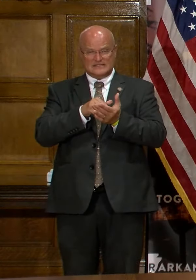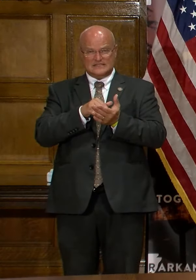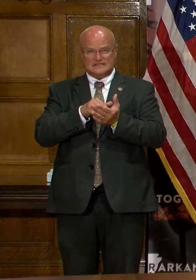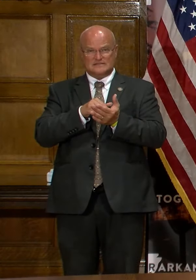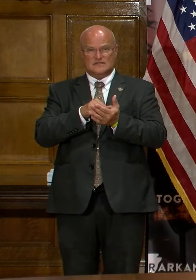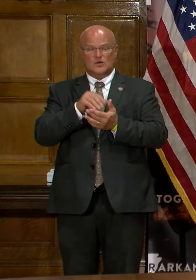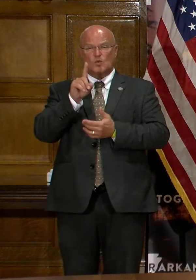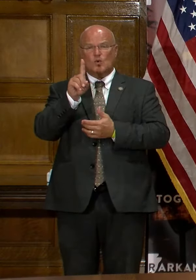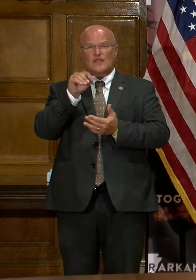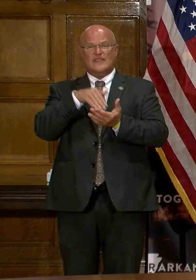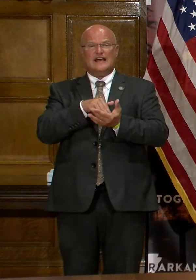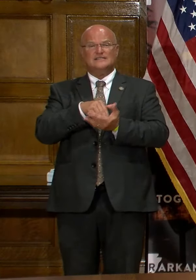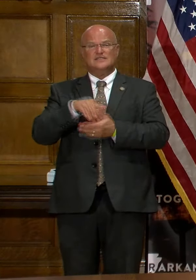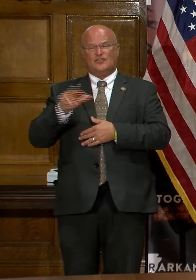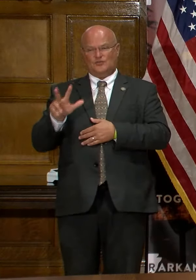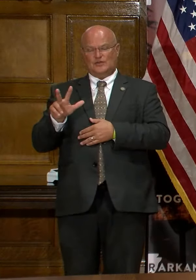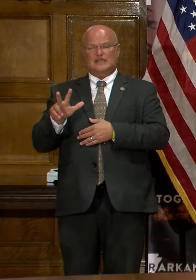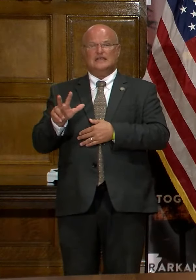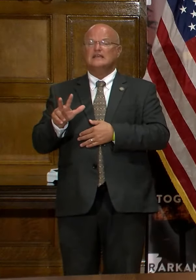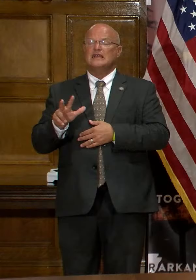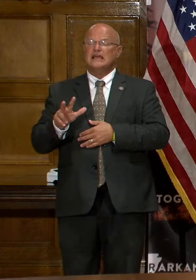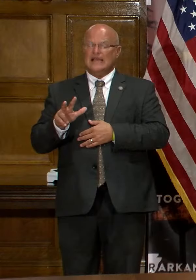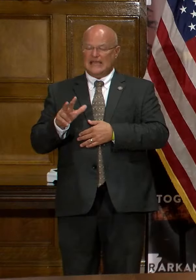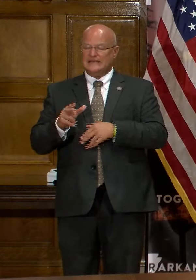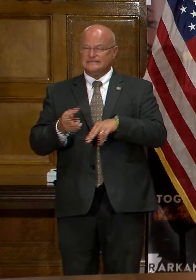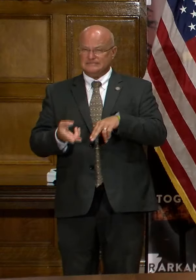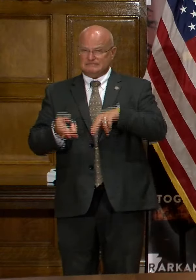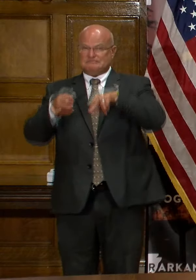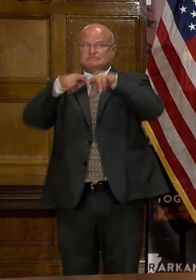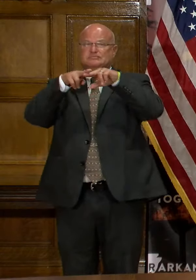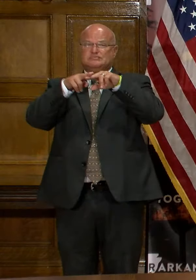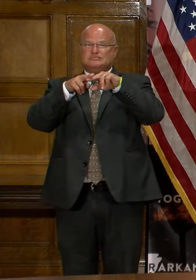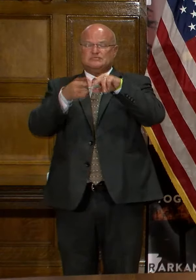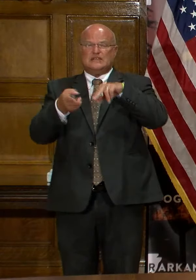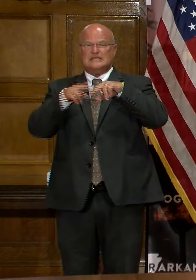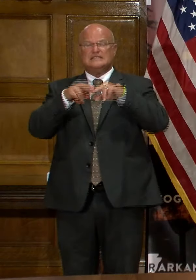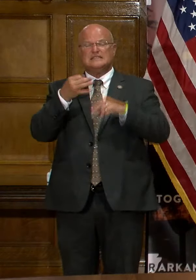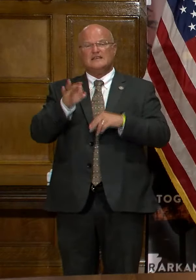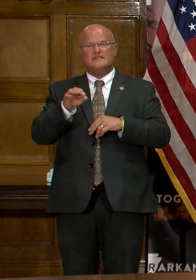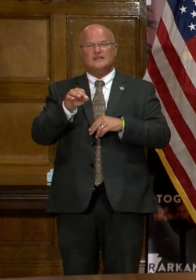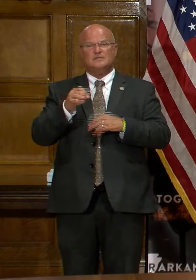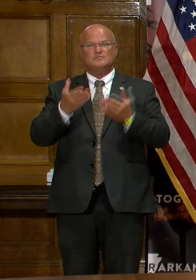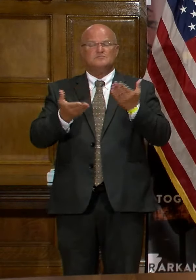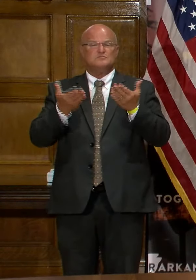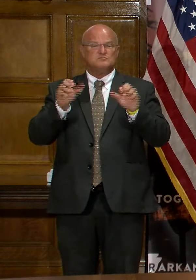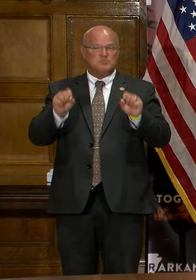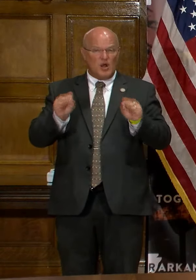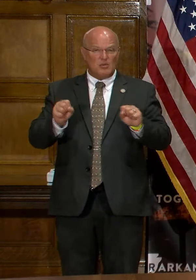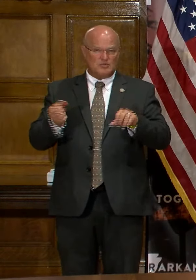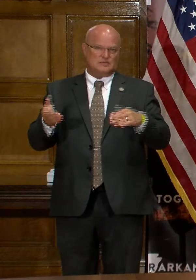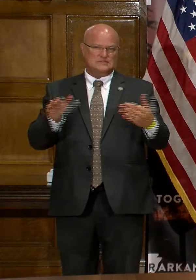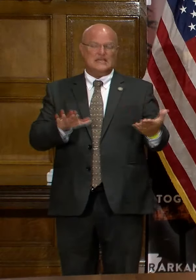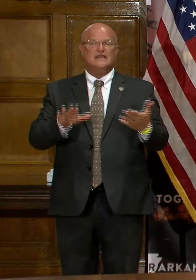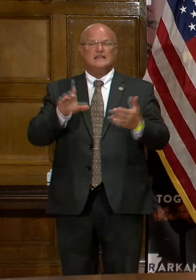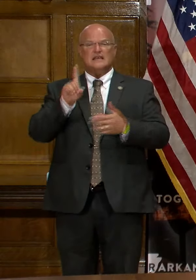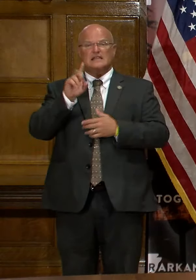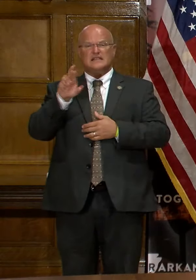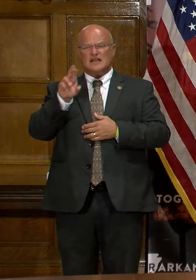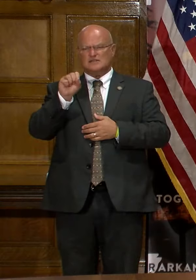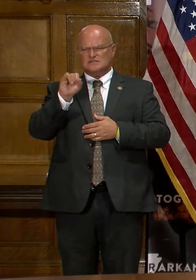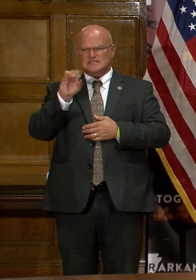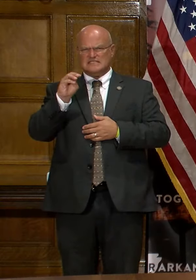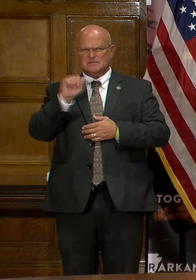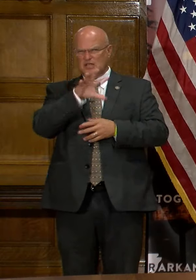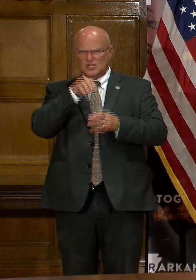at 1,003, and as I mentioned, that's going to go up significantly with the addition of the probable deaths. Dr. Seema, will that